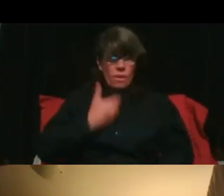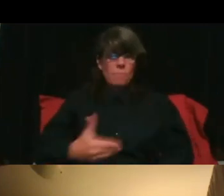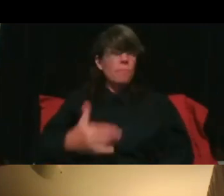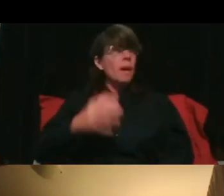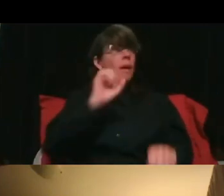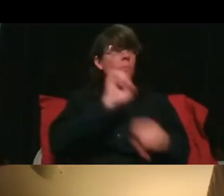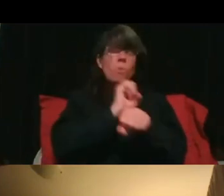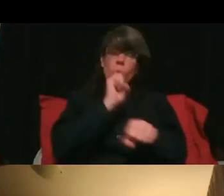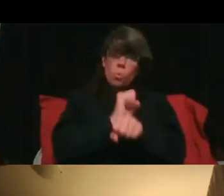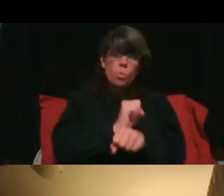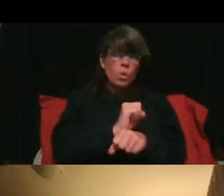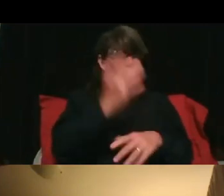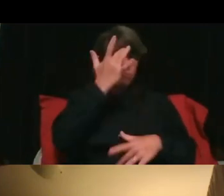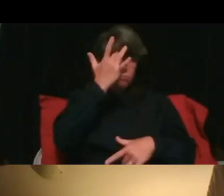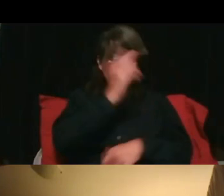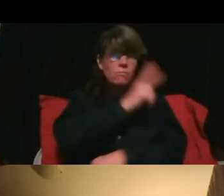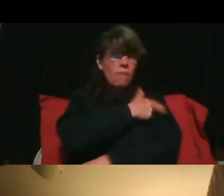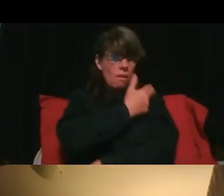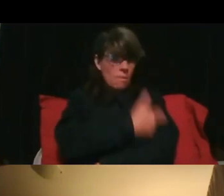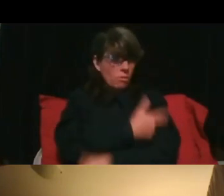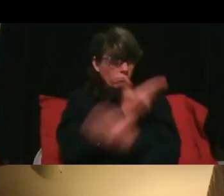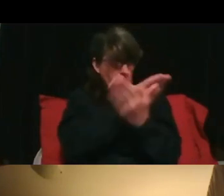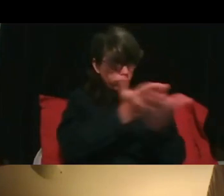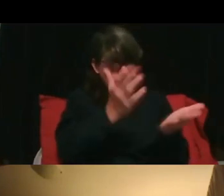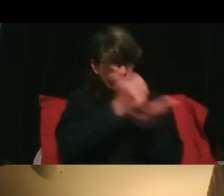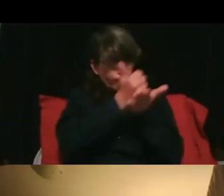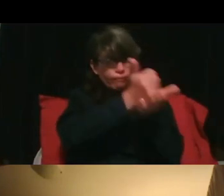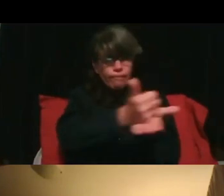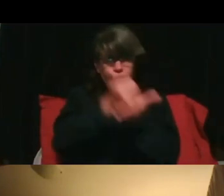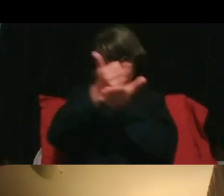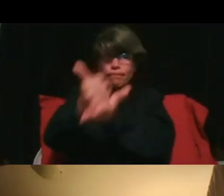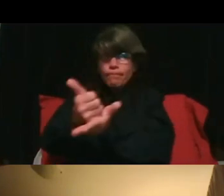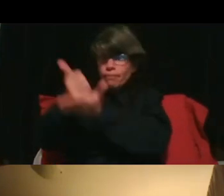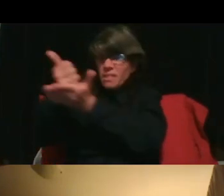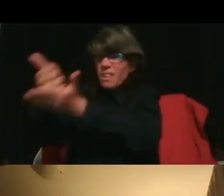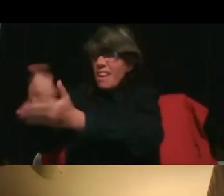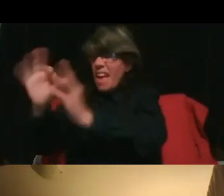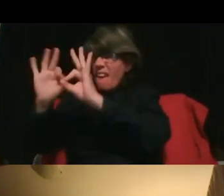front lines in hospitals, and they're having to separate families